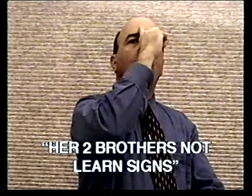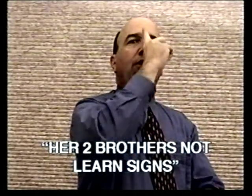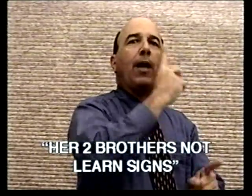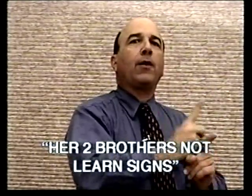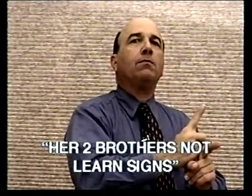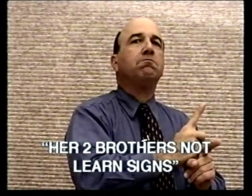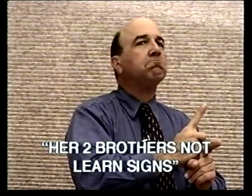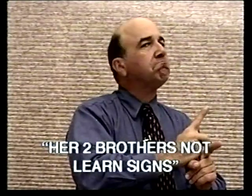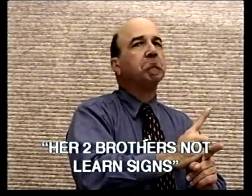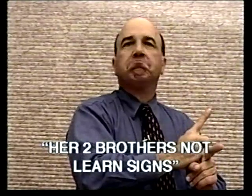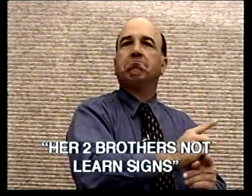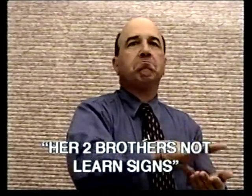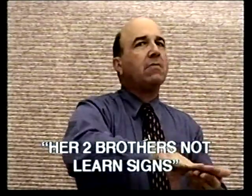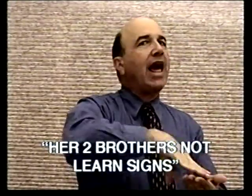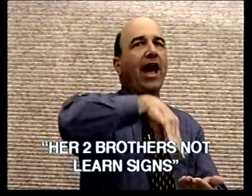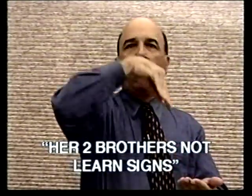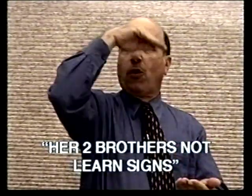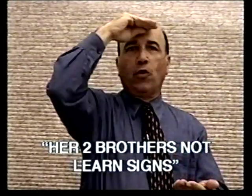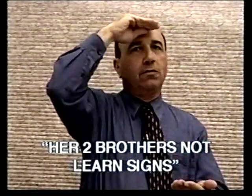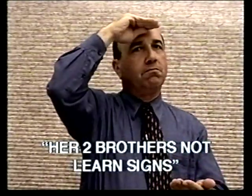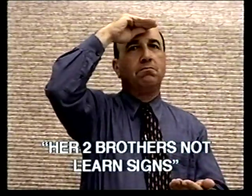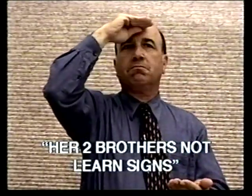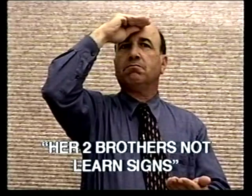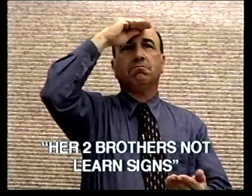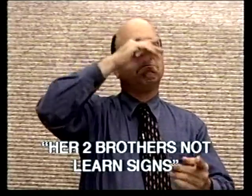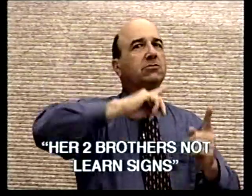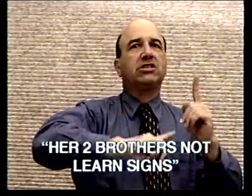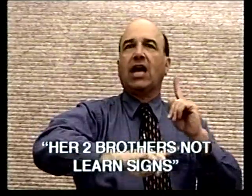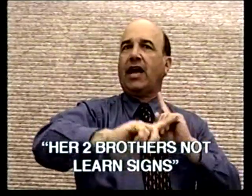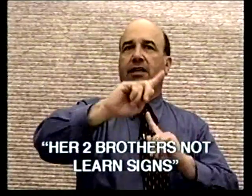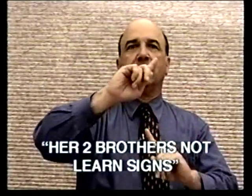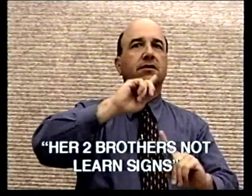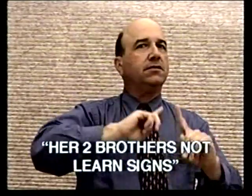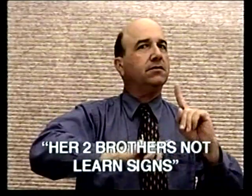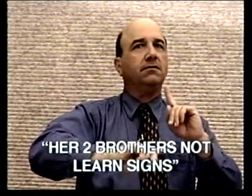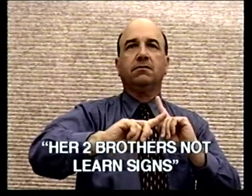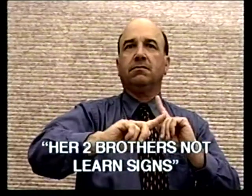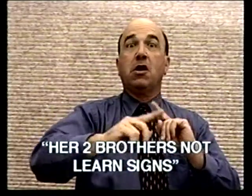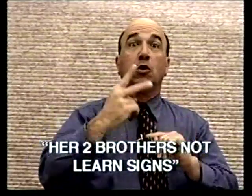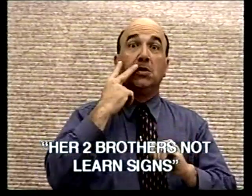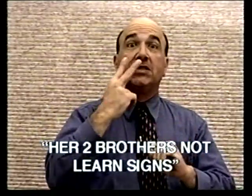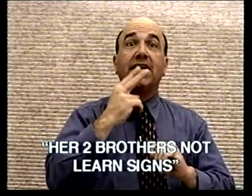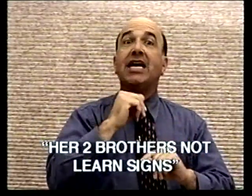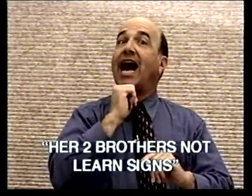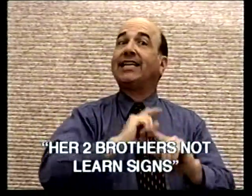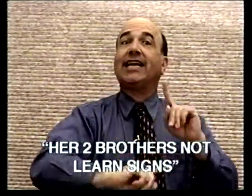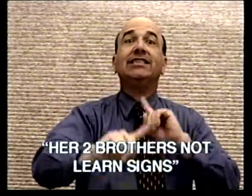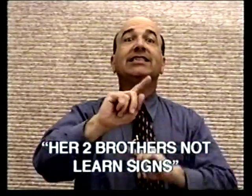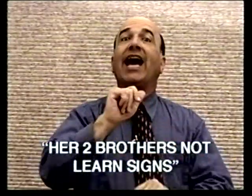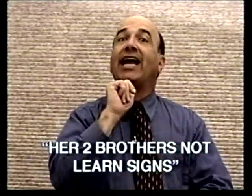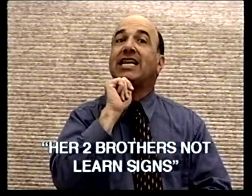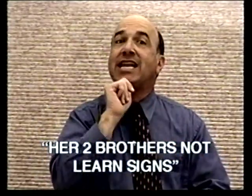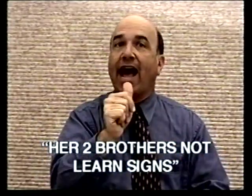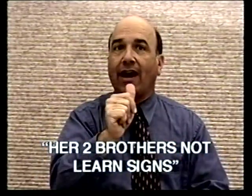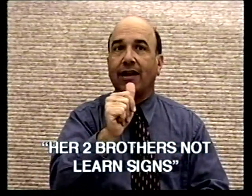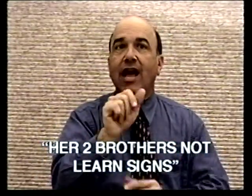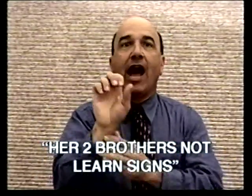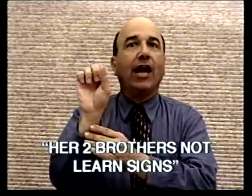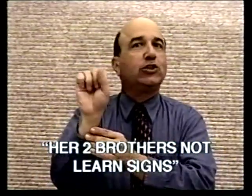two brother not learn sign? You see, I didn't sign not. I